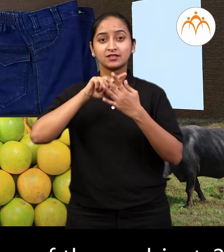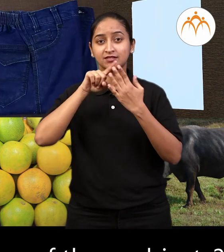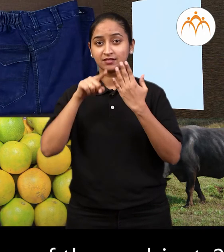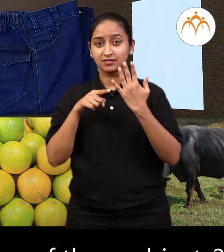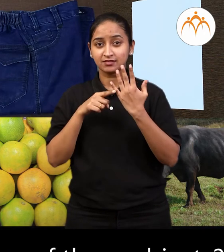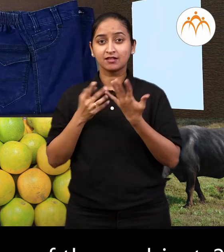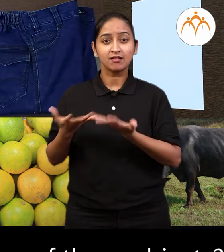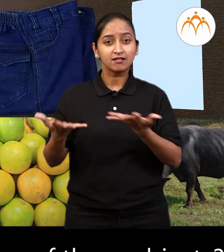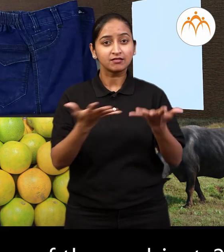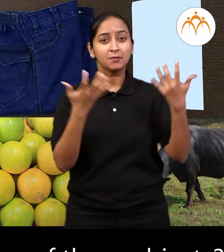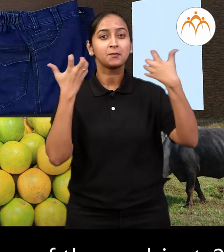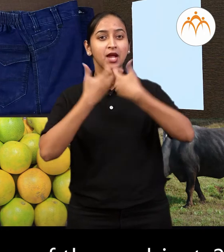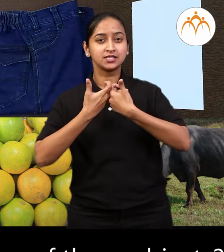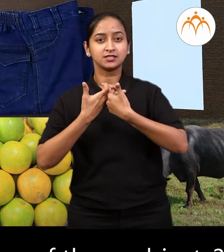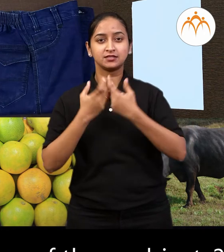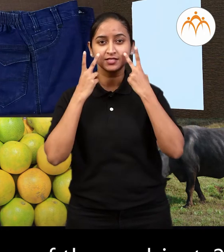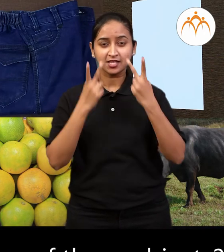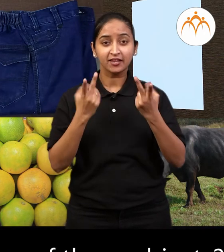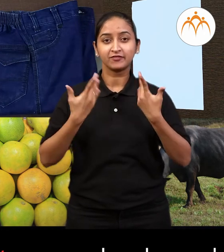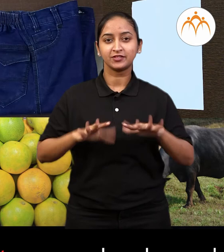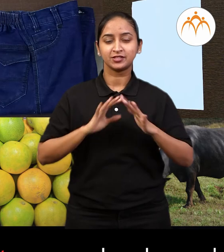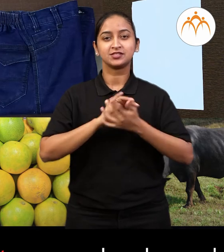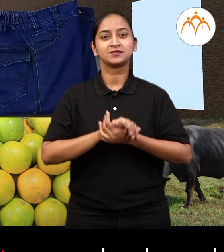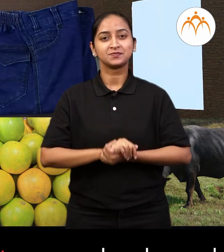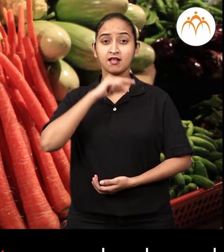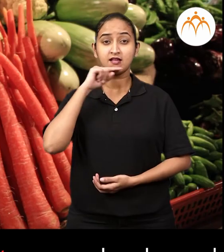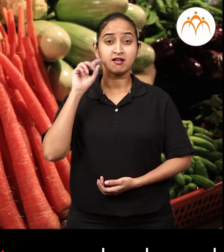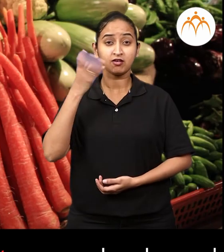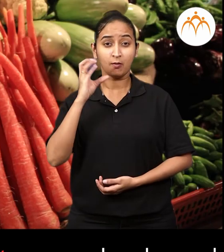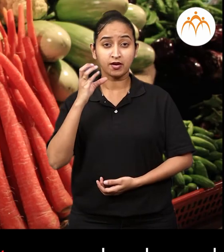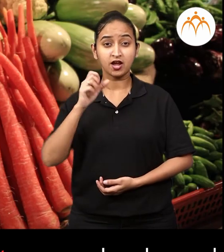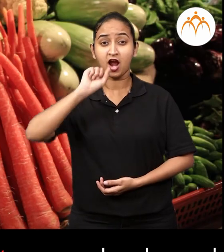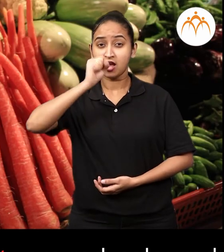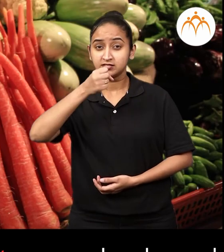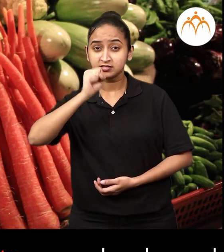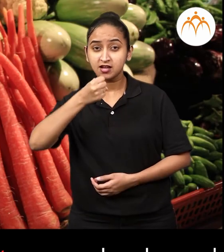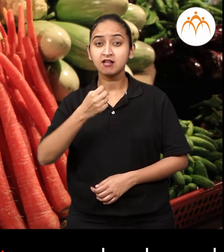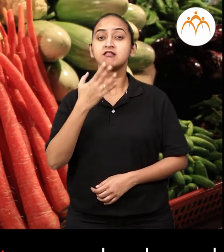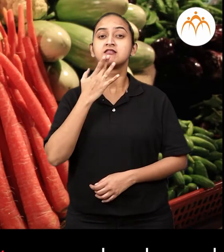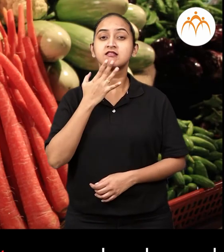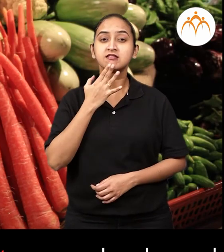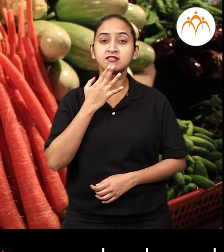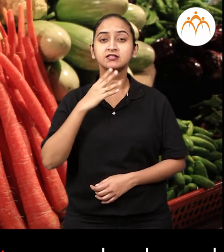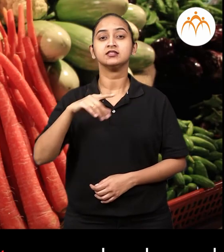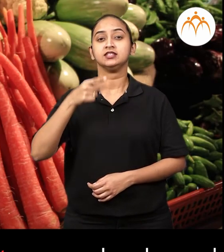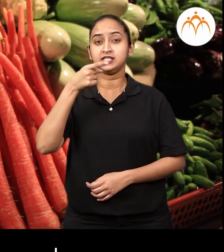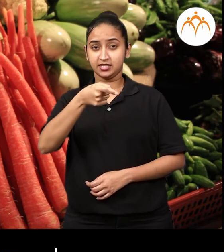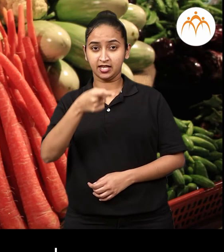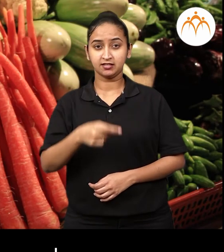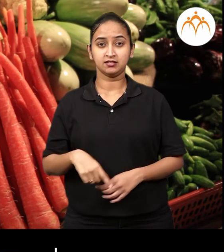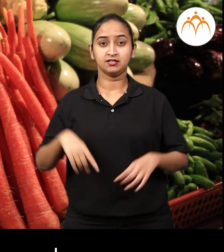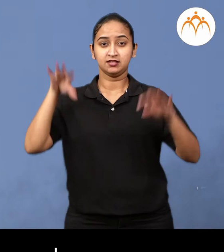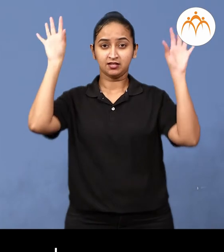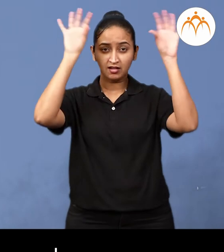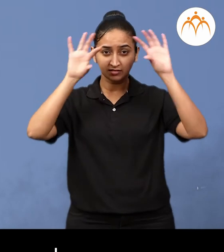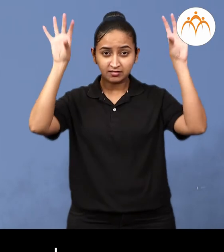Did you observe the color of these objects? Just as tomato and carrots are red